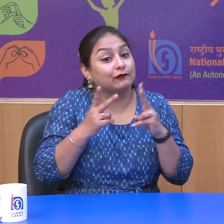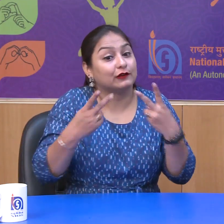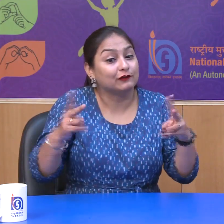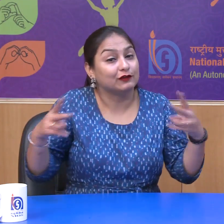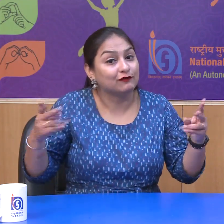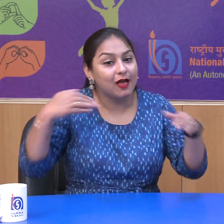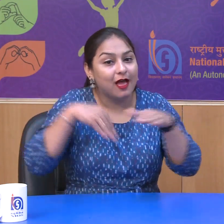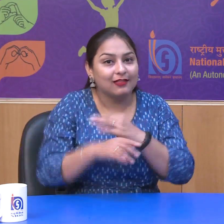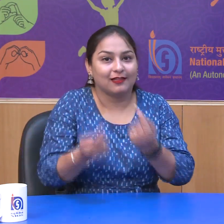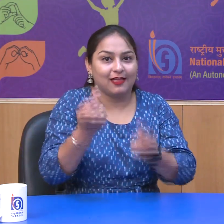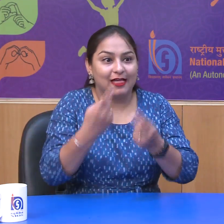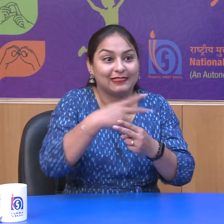topography.